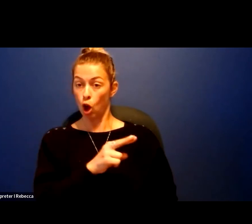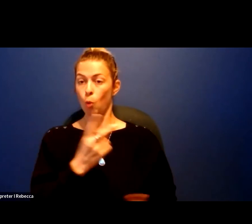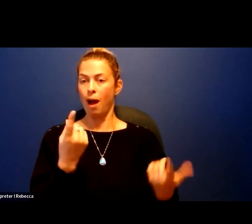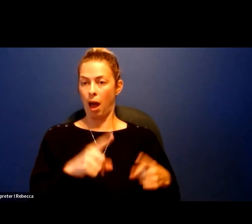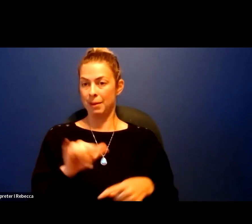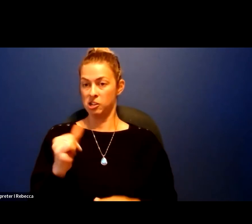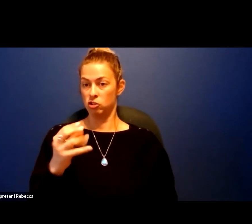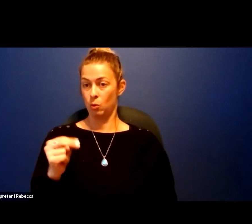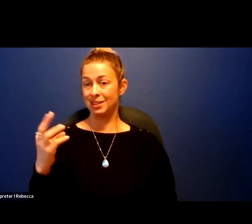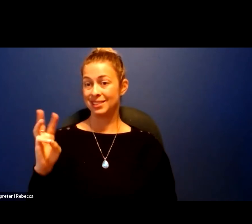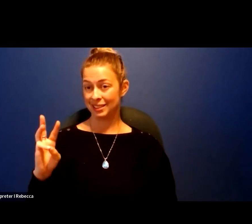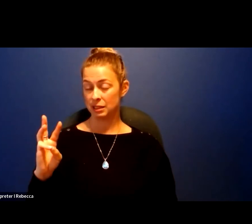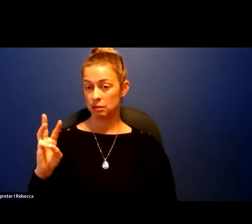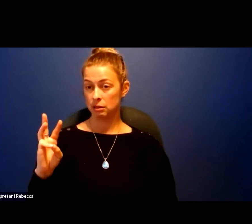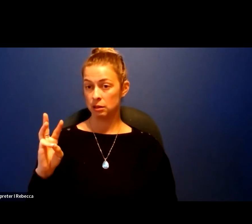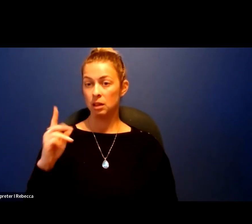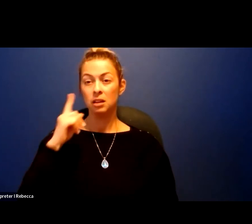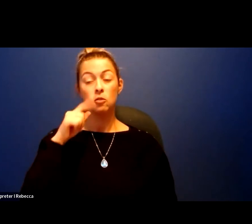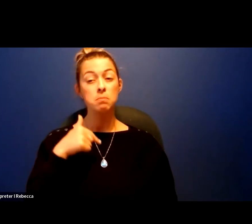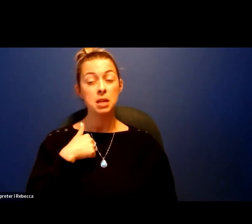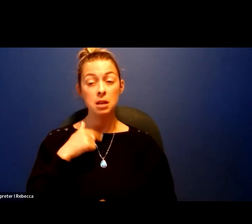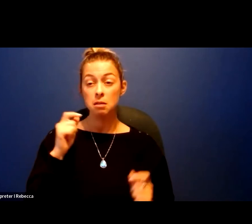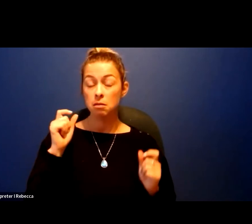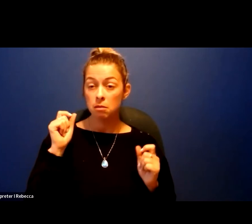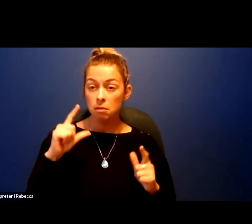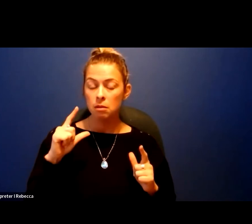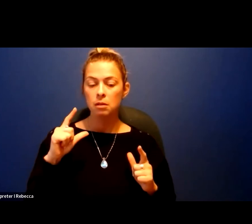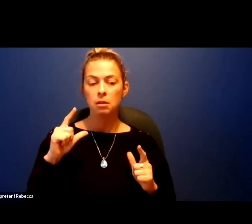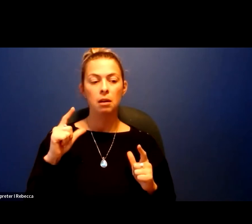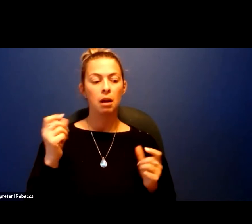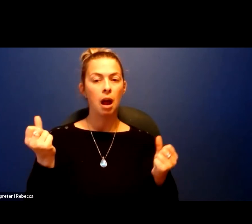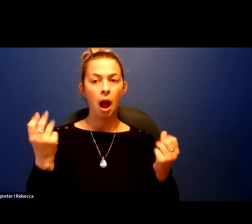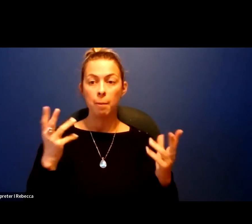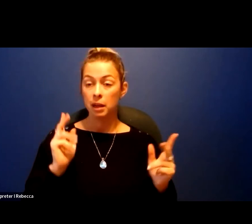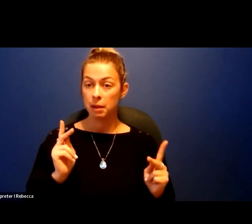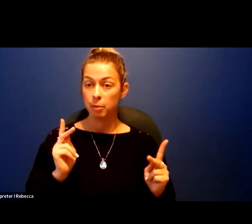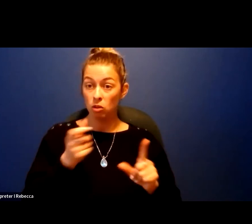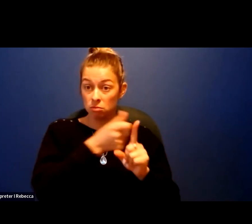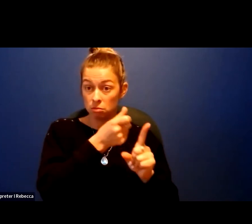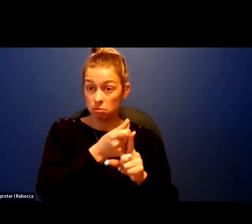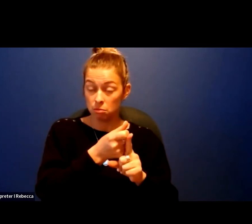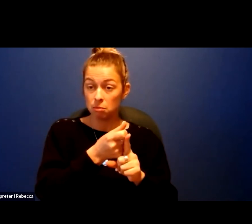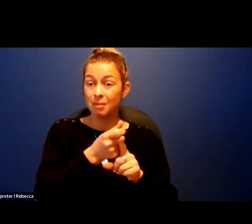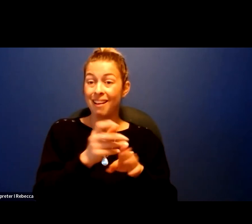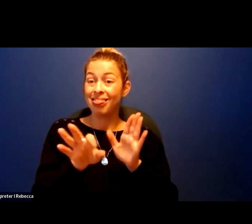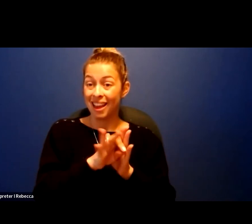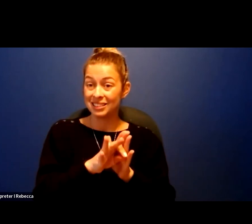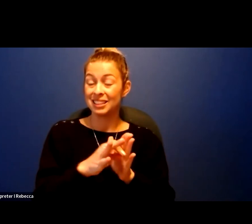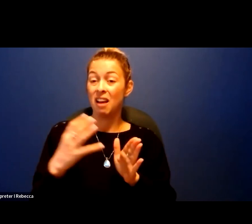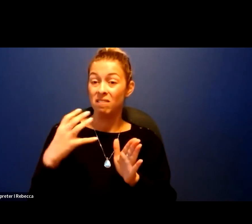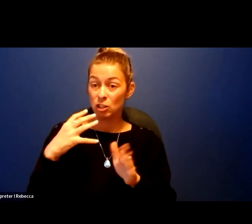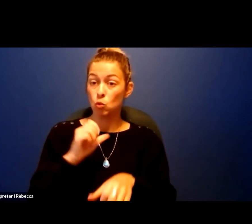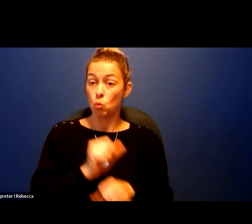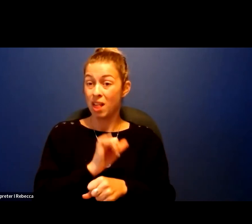6th. But what to me is remarkable is how many folks who were elected officials, some of whom worked in that